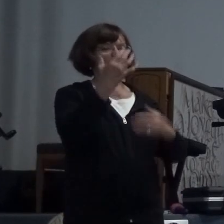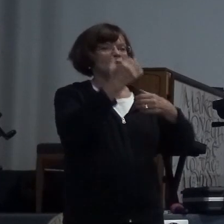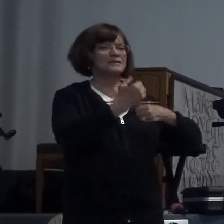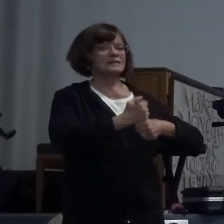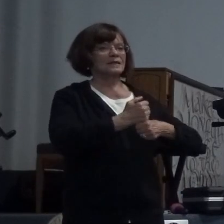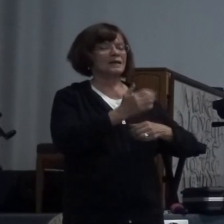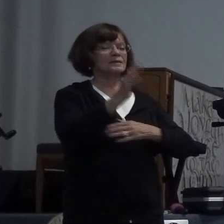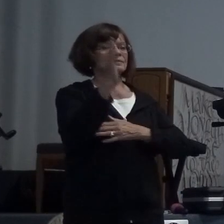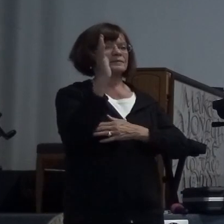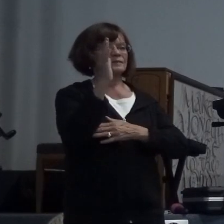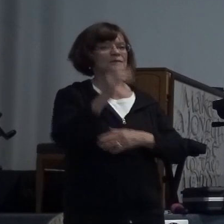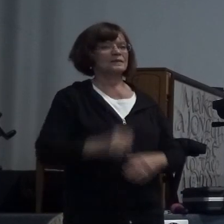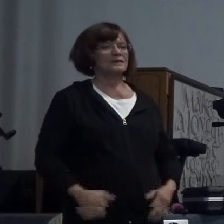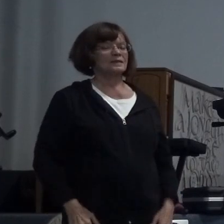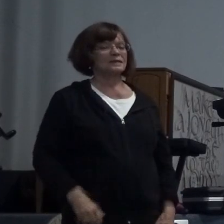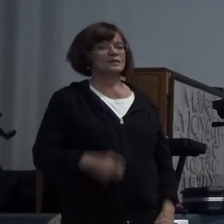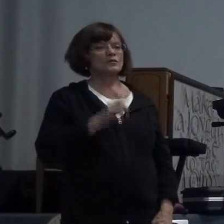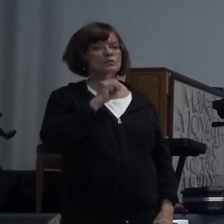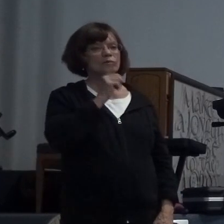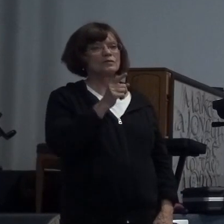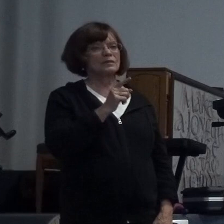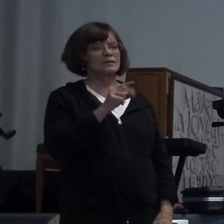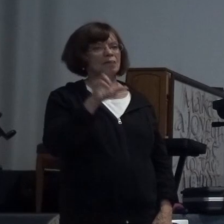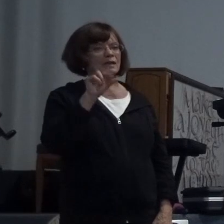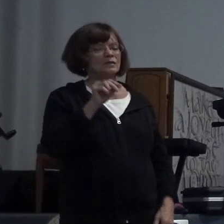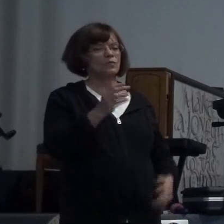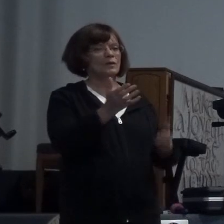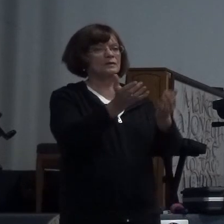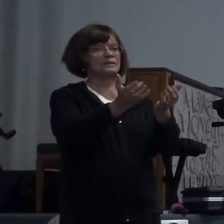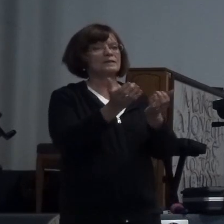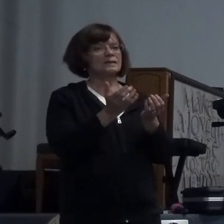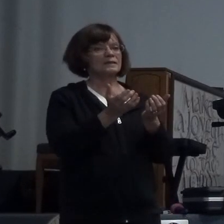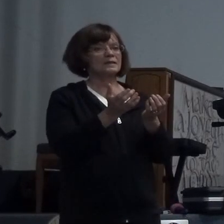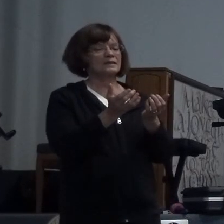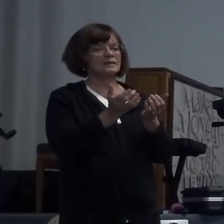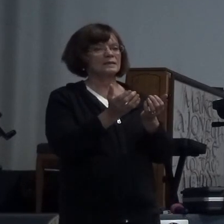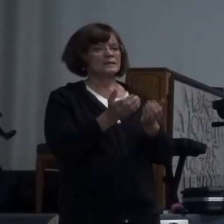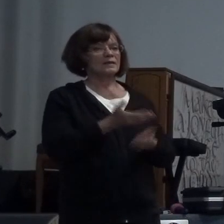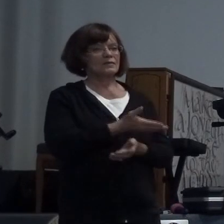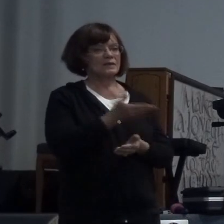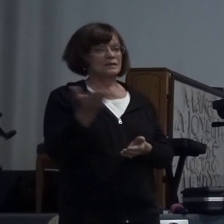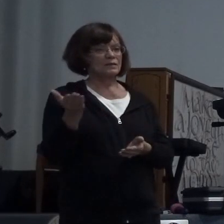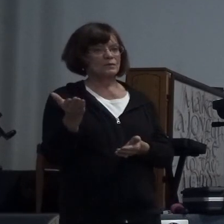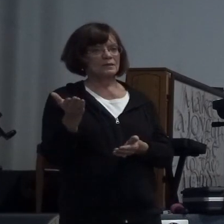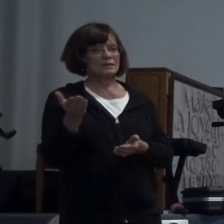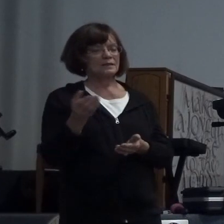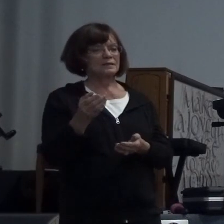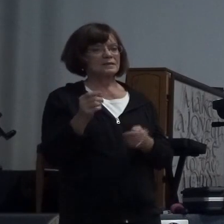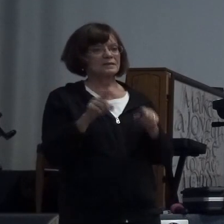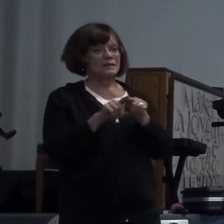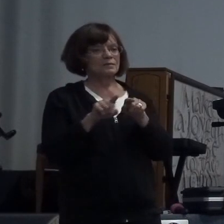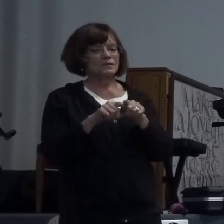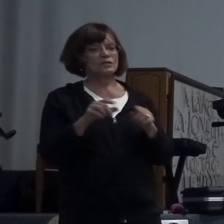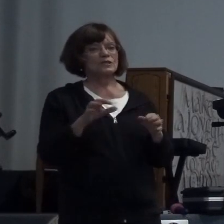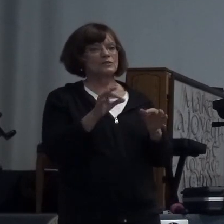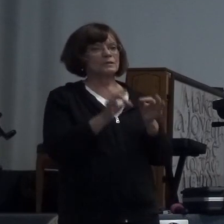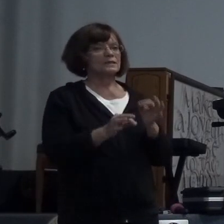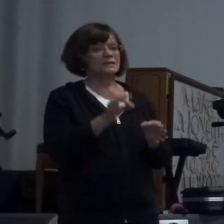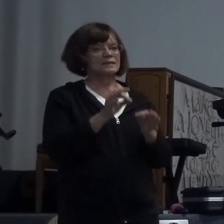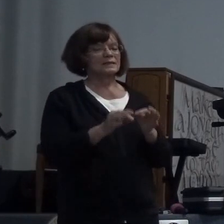And the reality is I wouldn't want someone to be in the hands of God in judgment. That's a scary thought. You